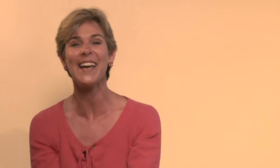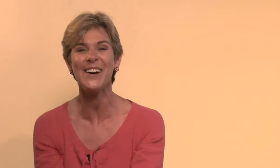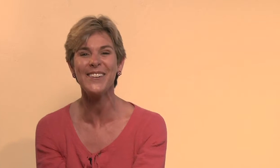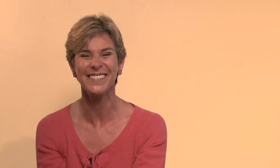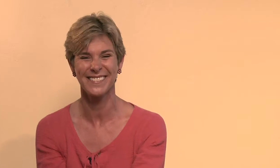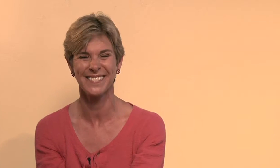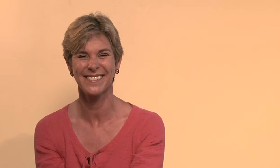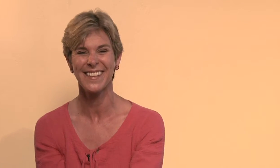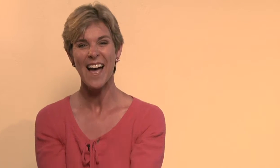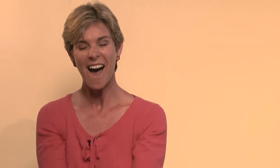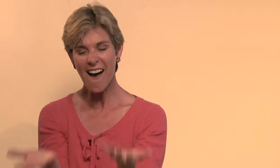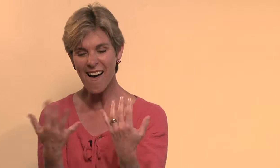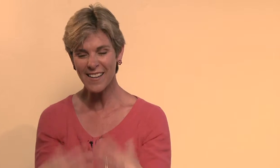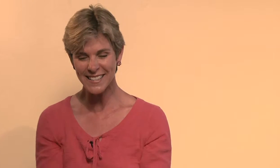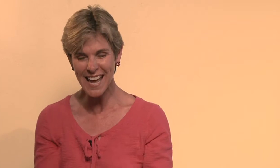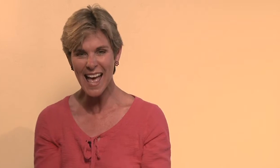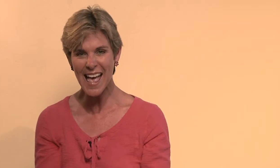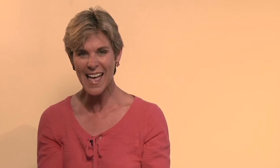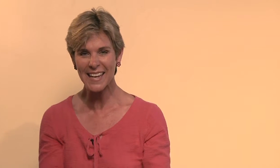E-I-E-I-O. All done!